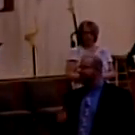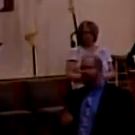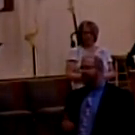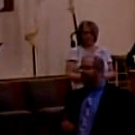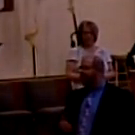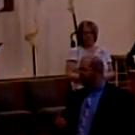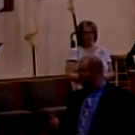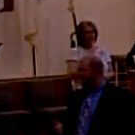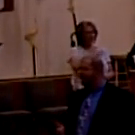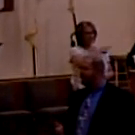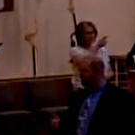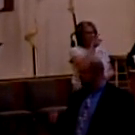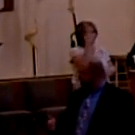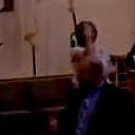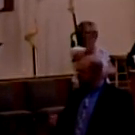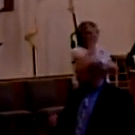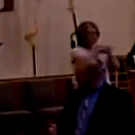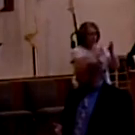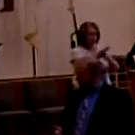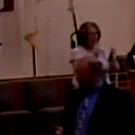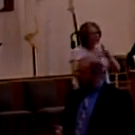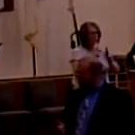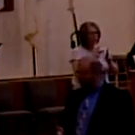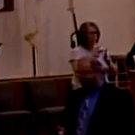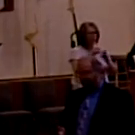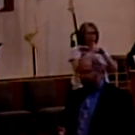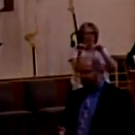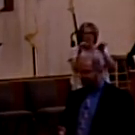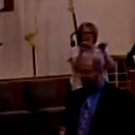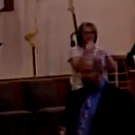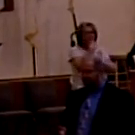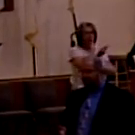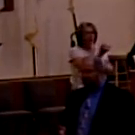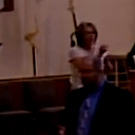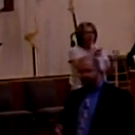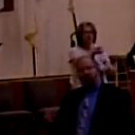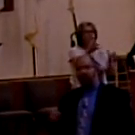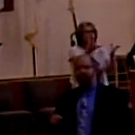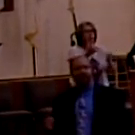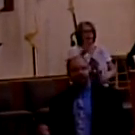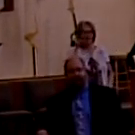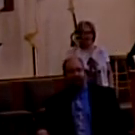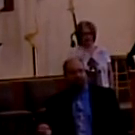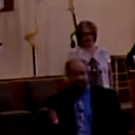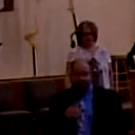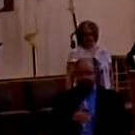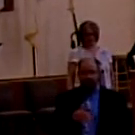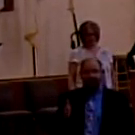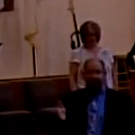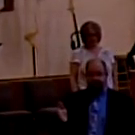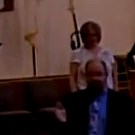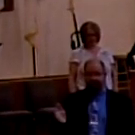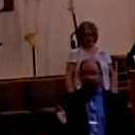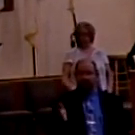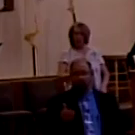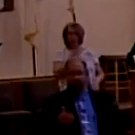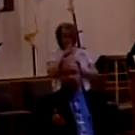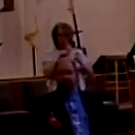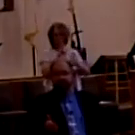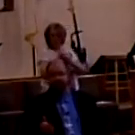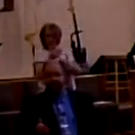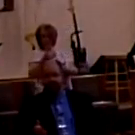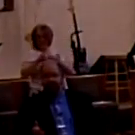There is people out there today that will tell you anything that you want to hear. We've talked about that in Timothy's writings. Remember there when